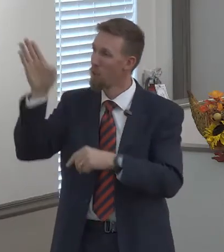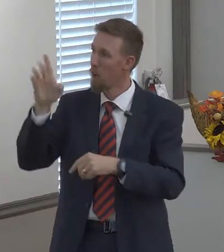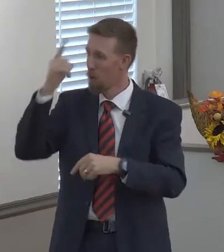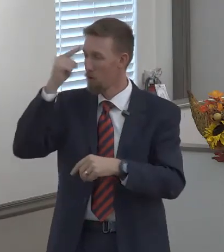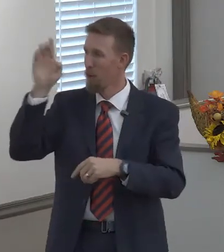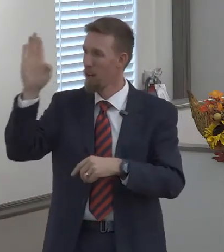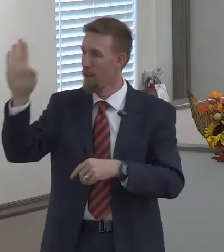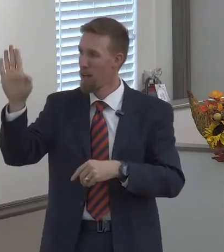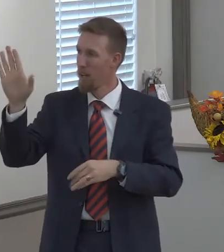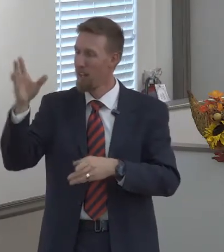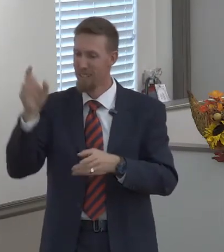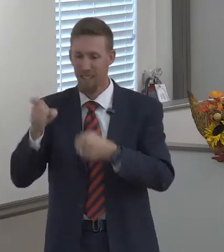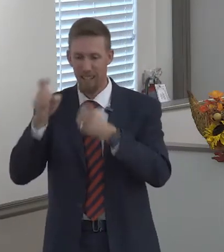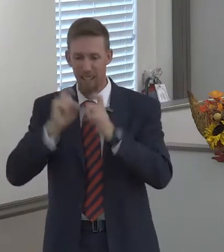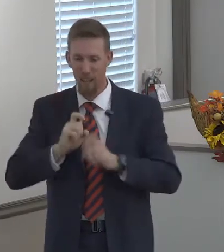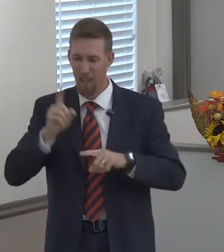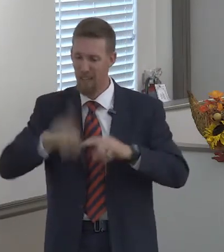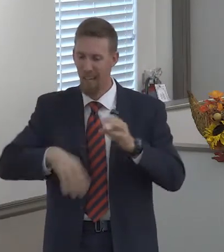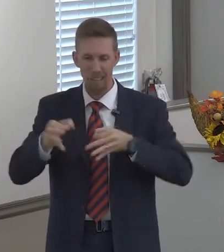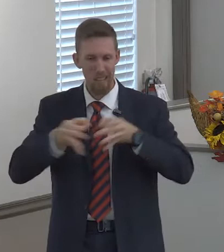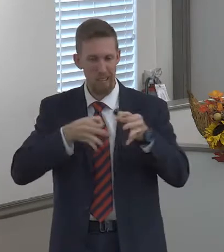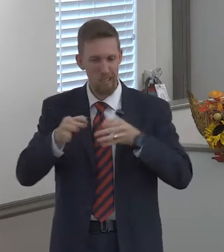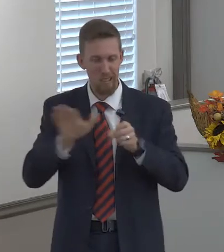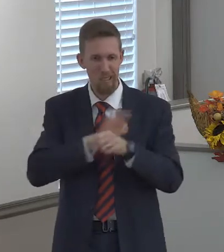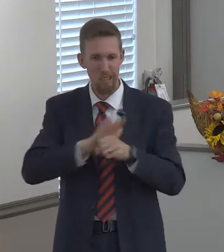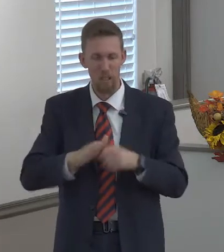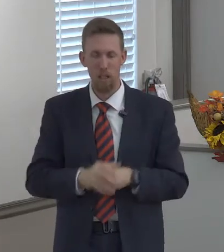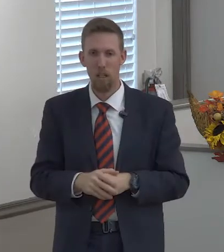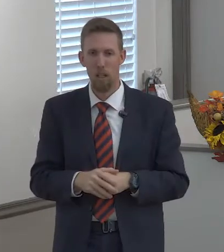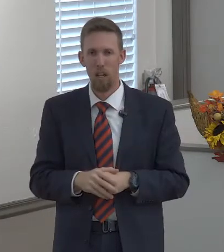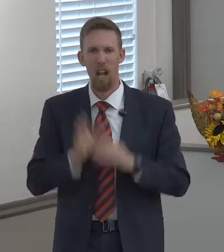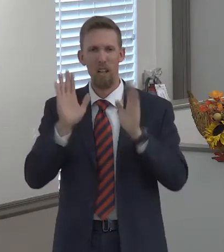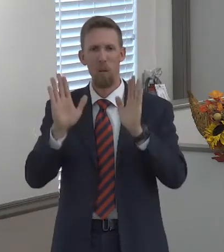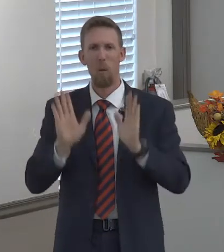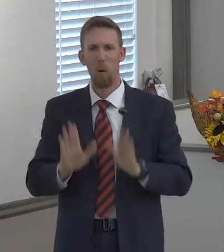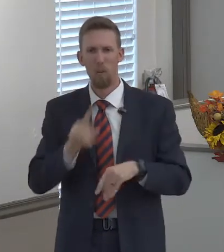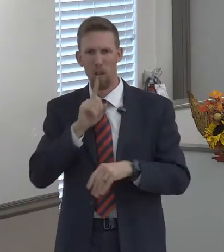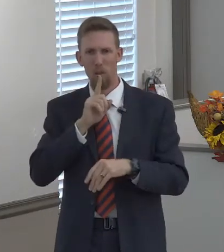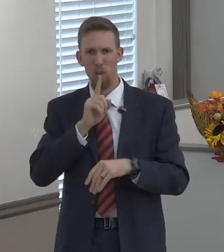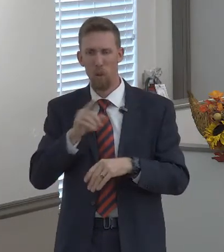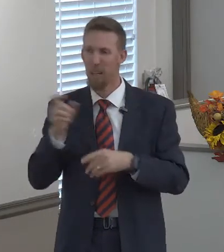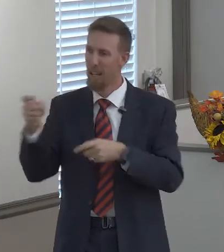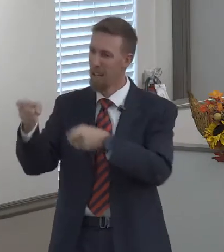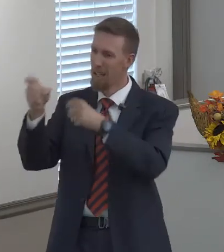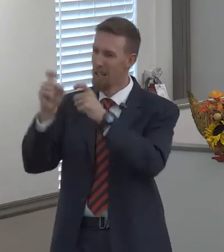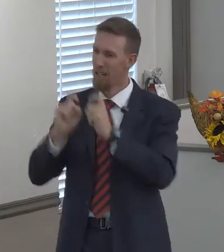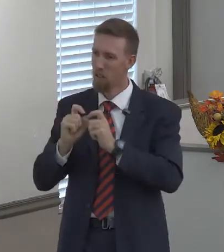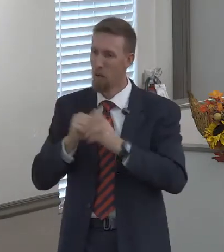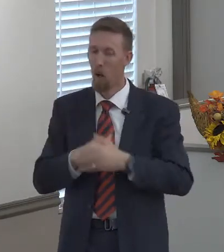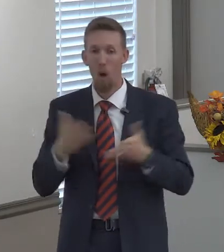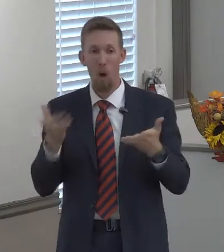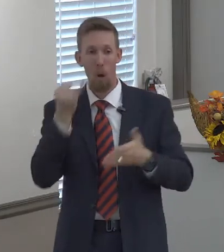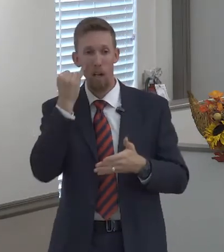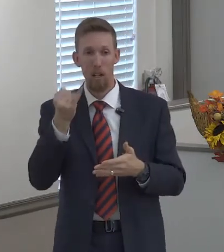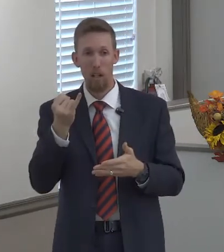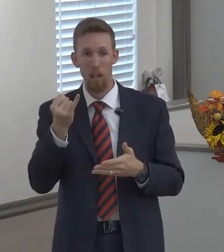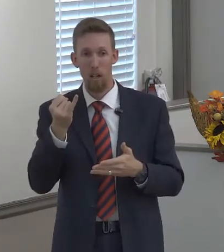grace exists, that we should go out and sin. No. I mean, is that how we show thanks to the Lord?